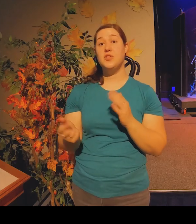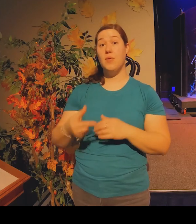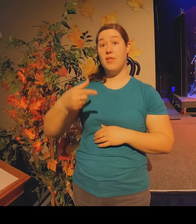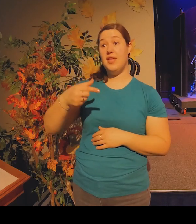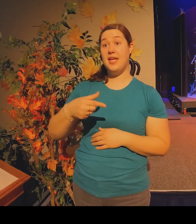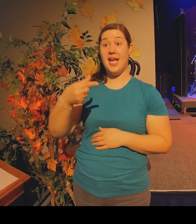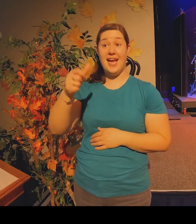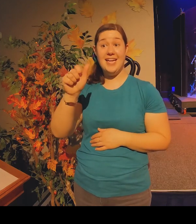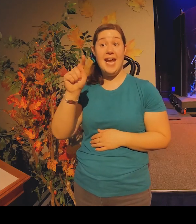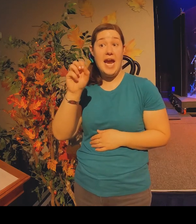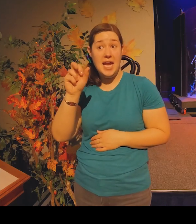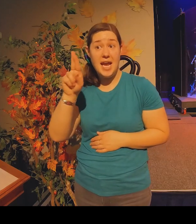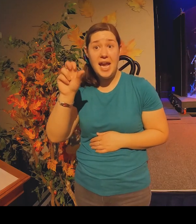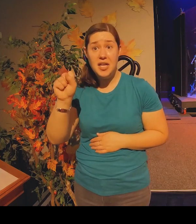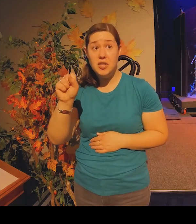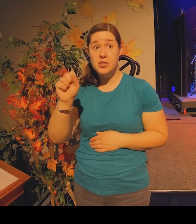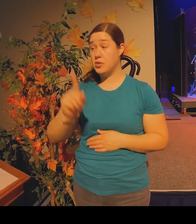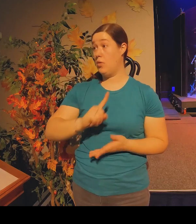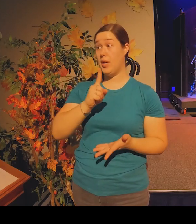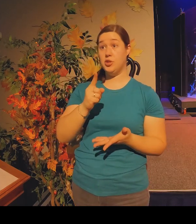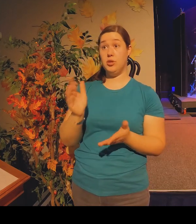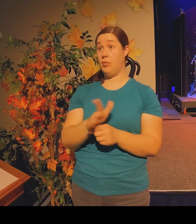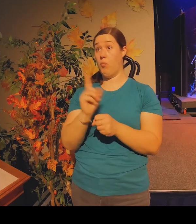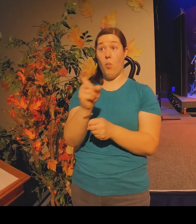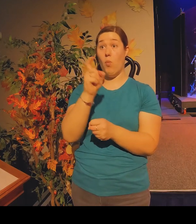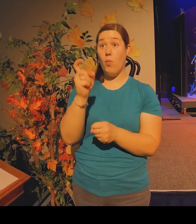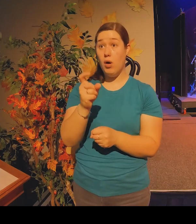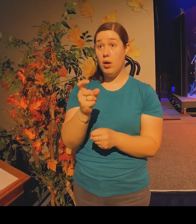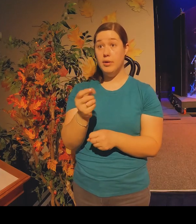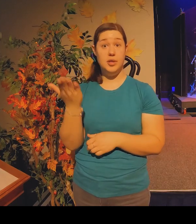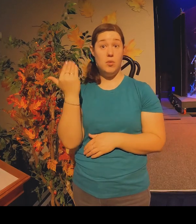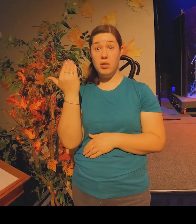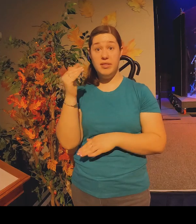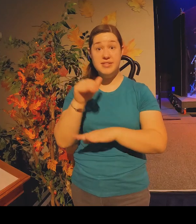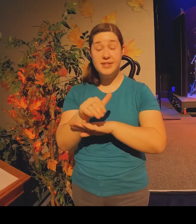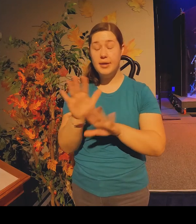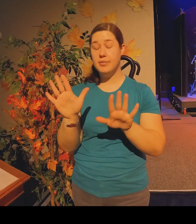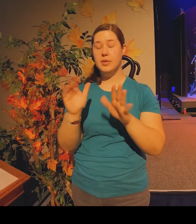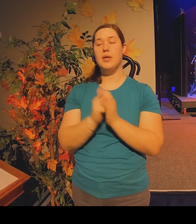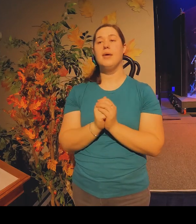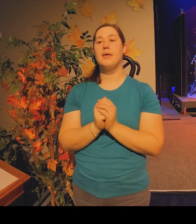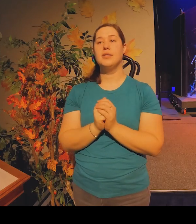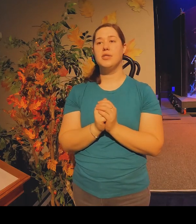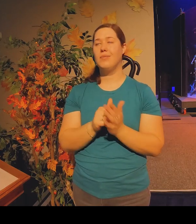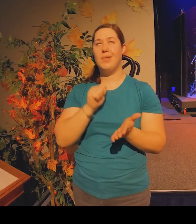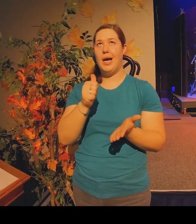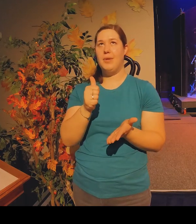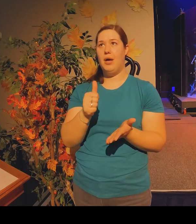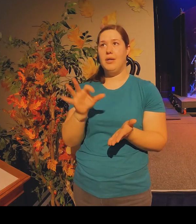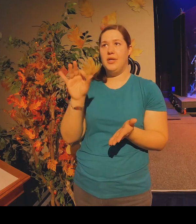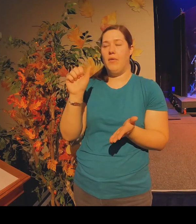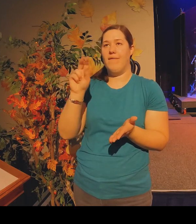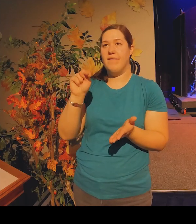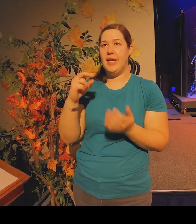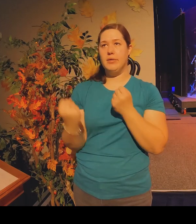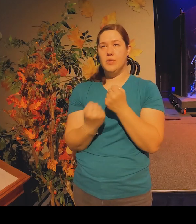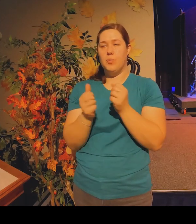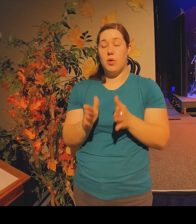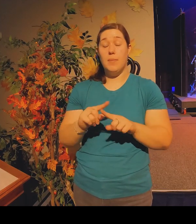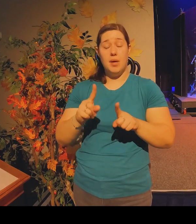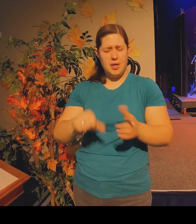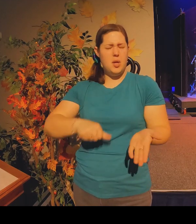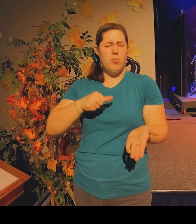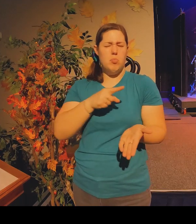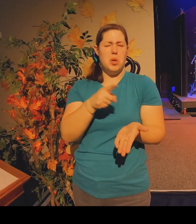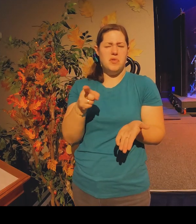No, scratch that. That's, anyway. I'm not even a Gator fan, but anyway. But I'm proud of y'all. That's great. But